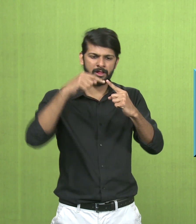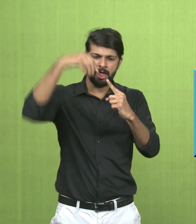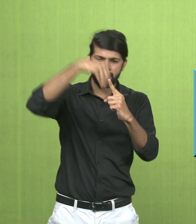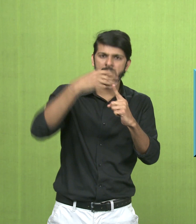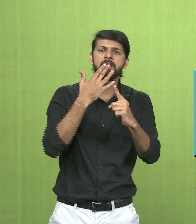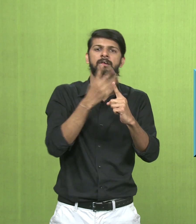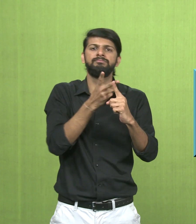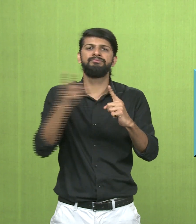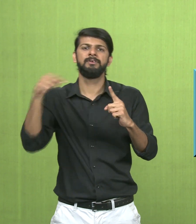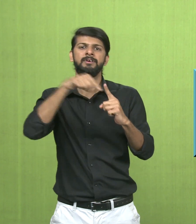pencil colors,